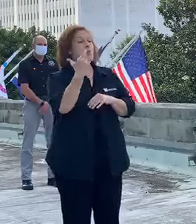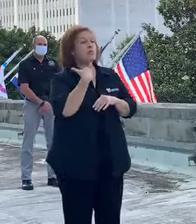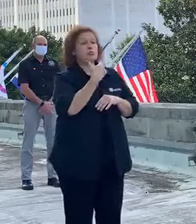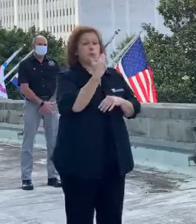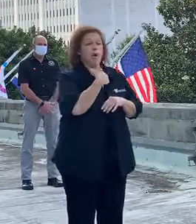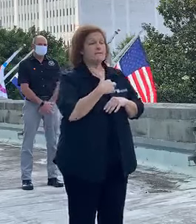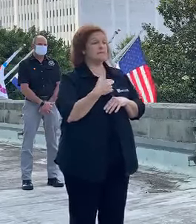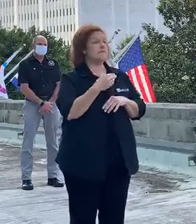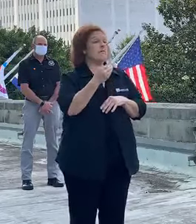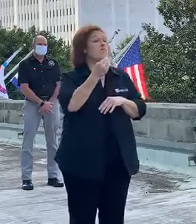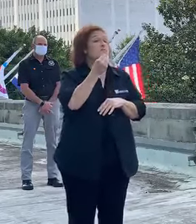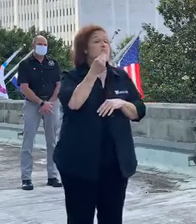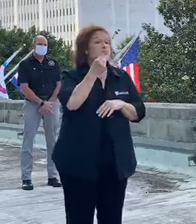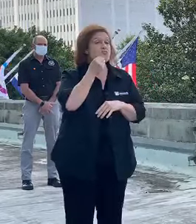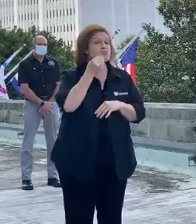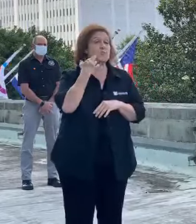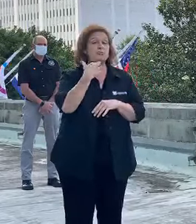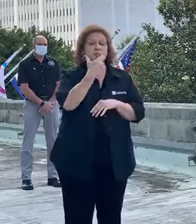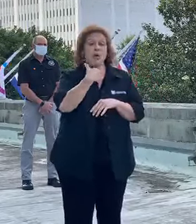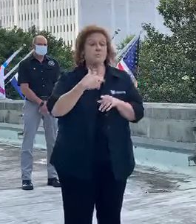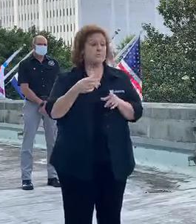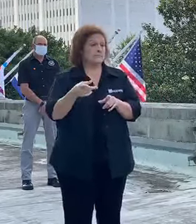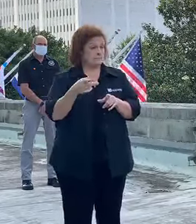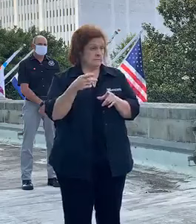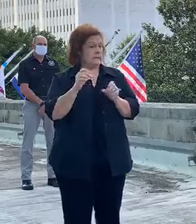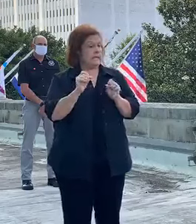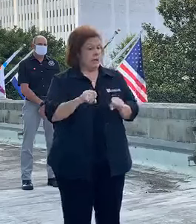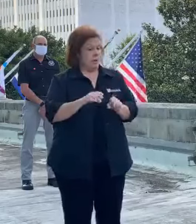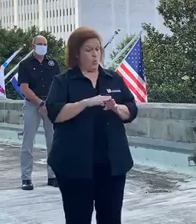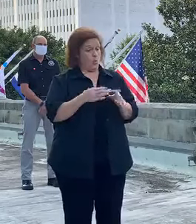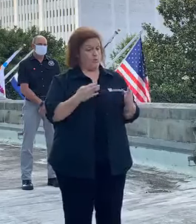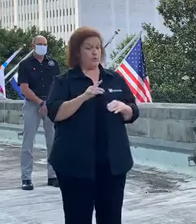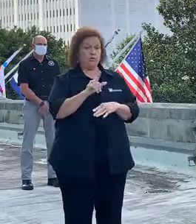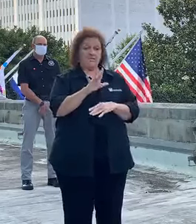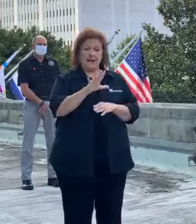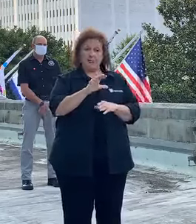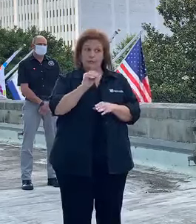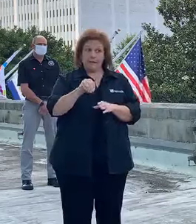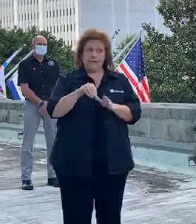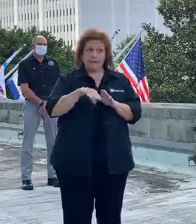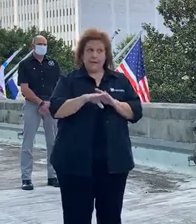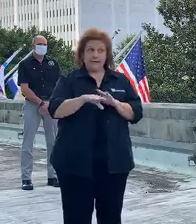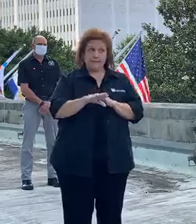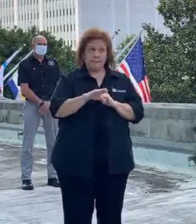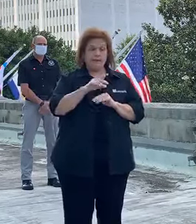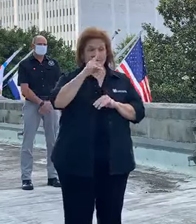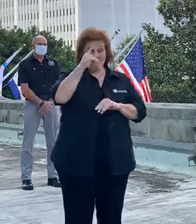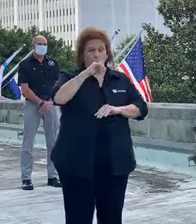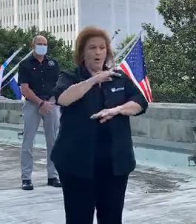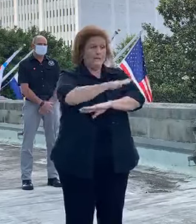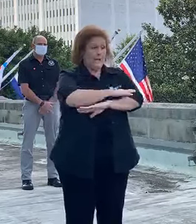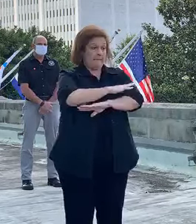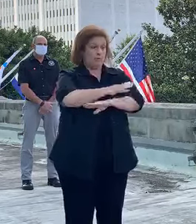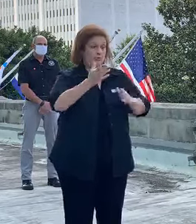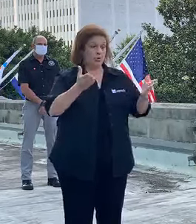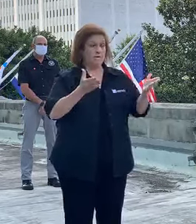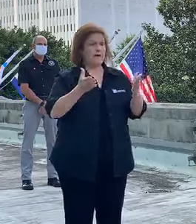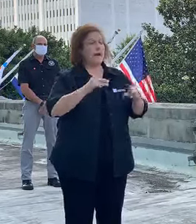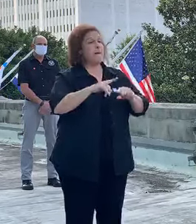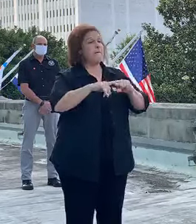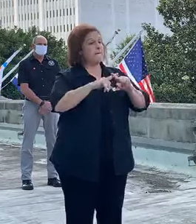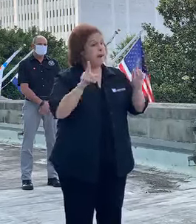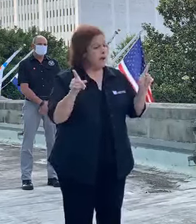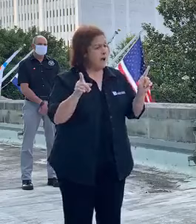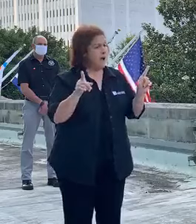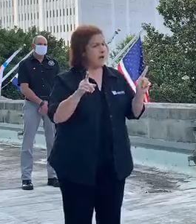Restaurants or food establishments, they may reopen at 25% capacity for table service, but